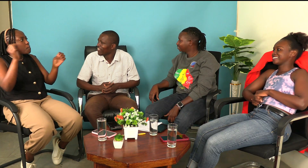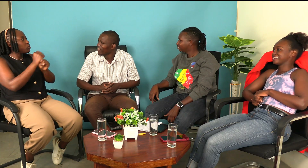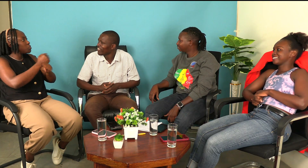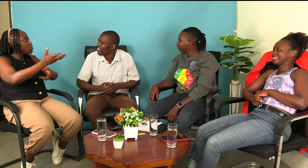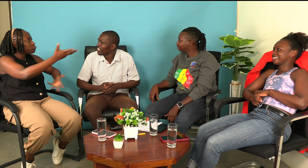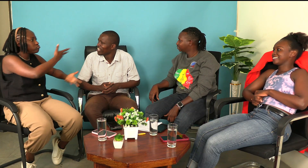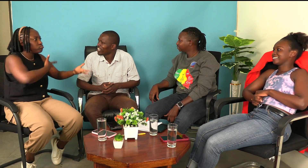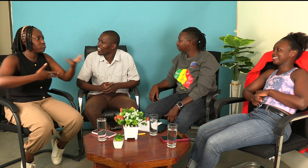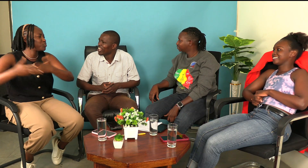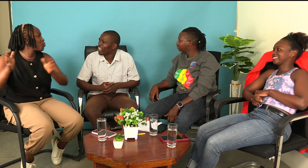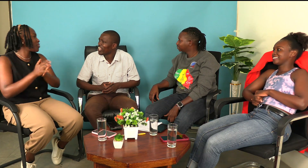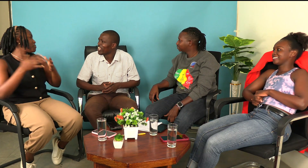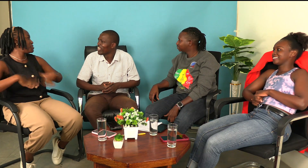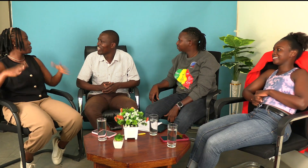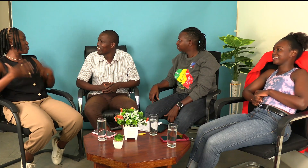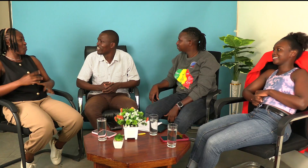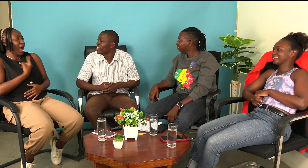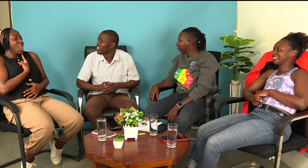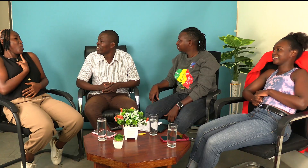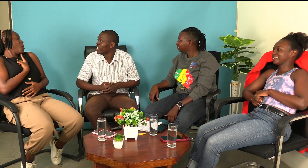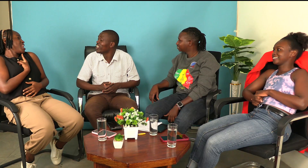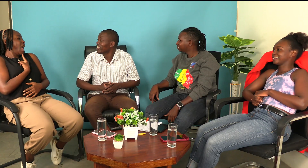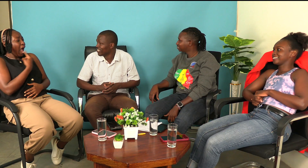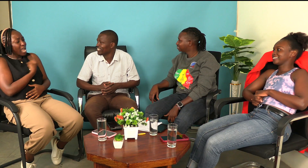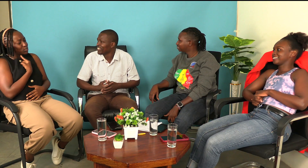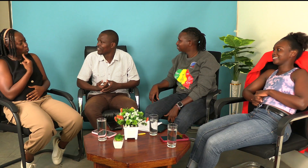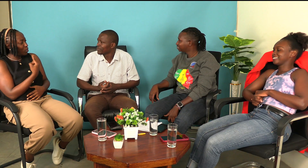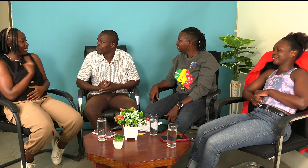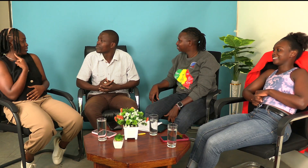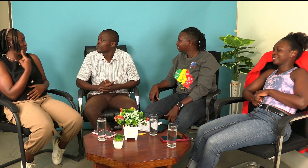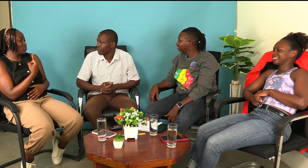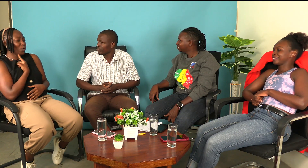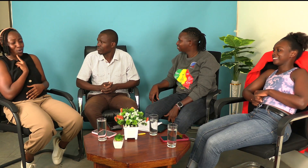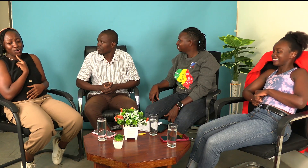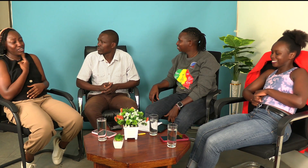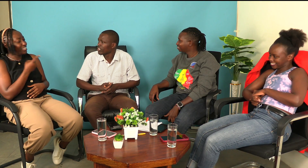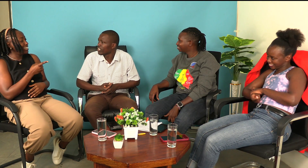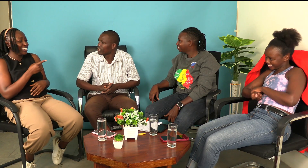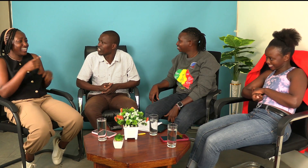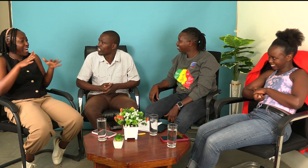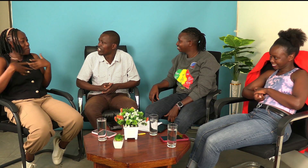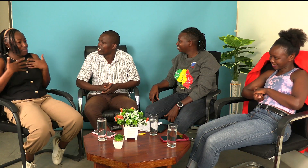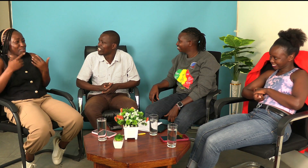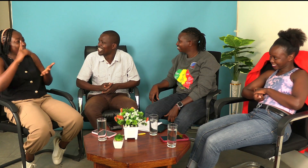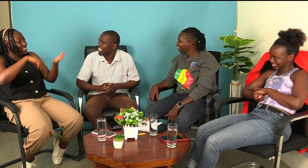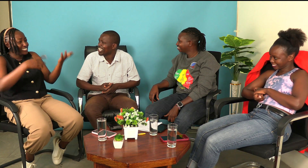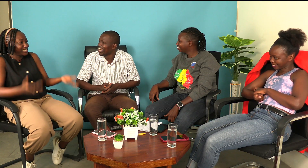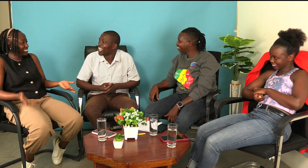have no language, it means you cannot interact with other people. You're isolated. You're alone. Where